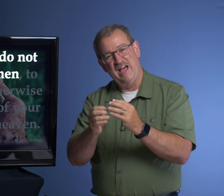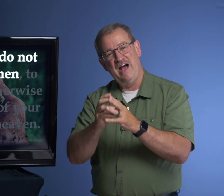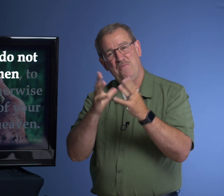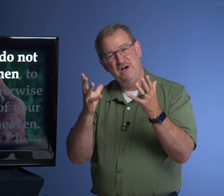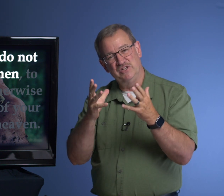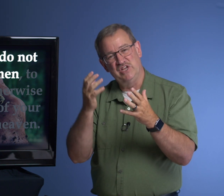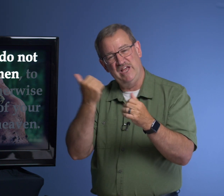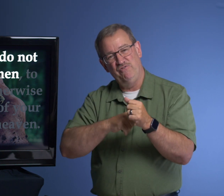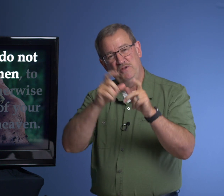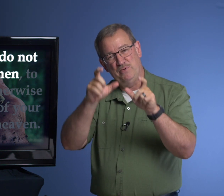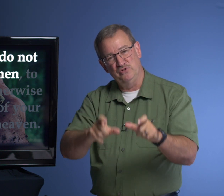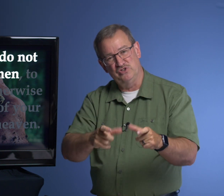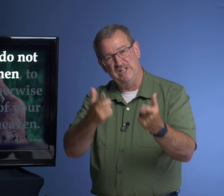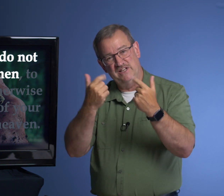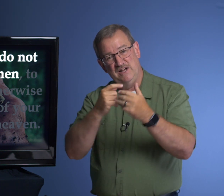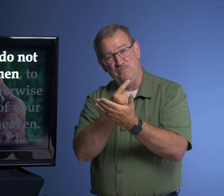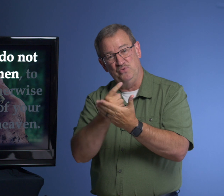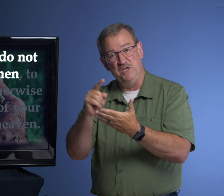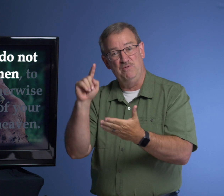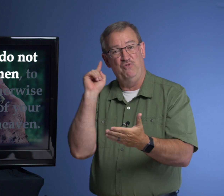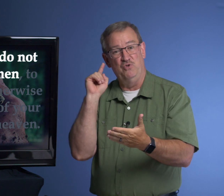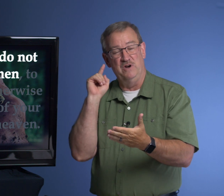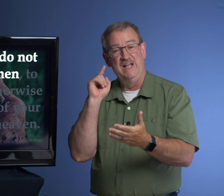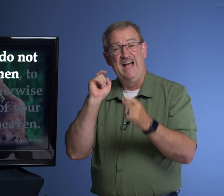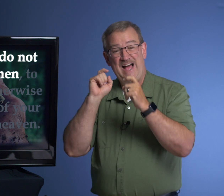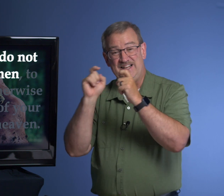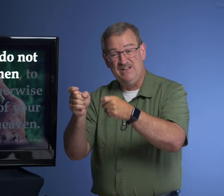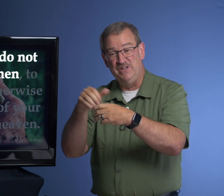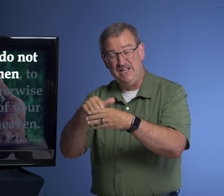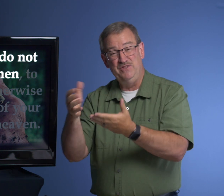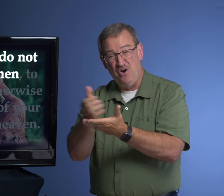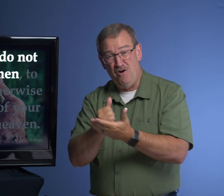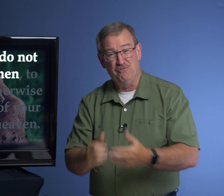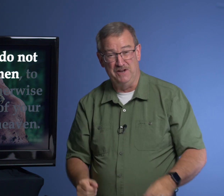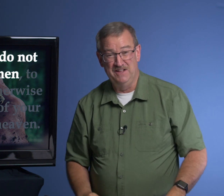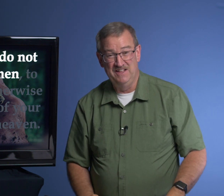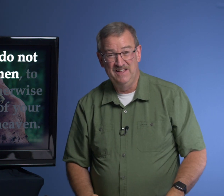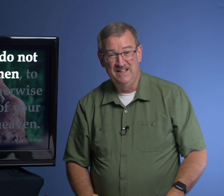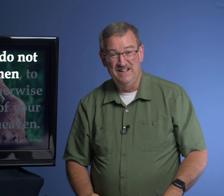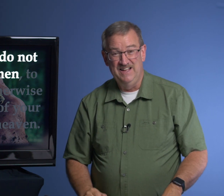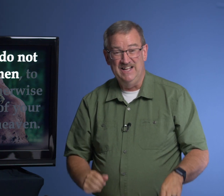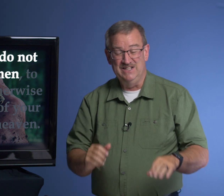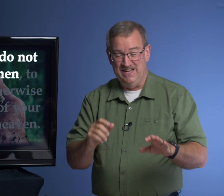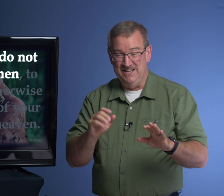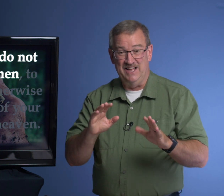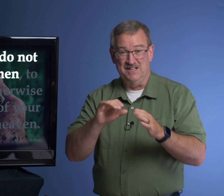how much every person that had come the week before had given in the offering. And like